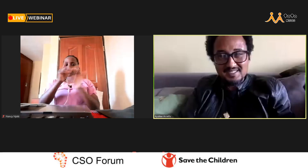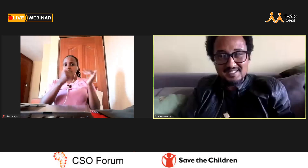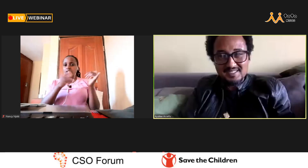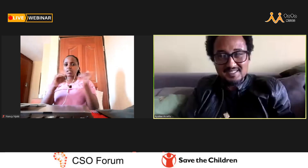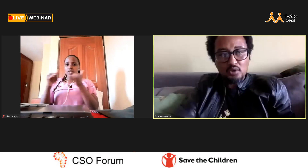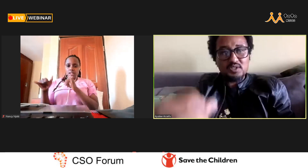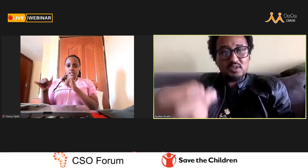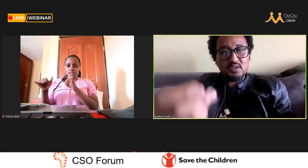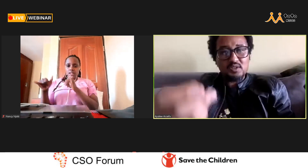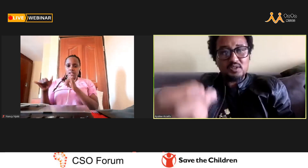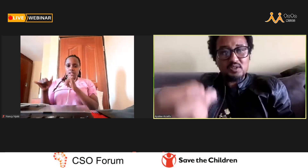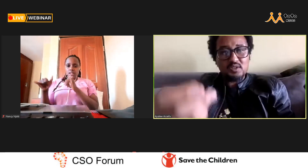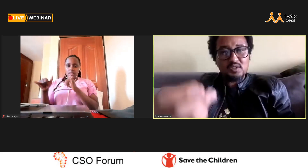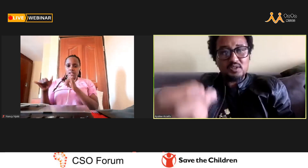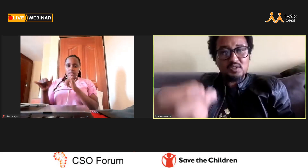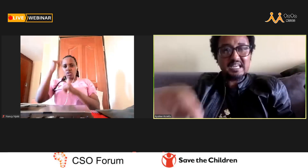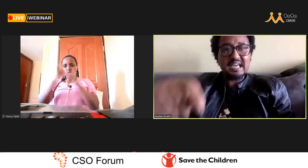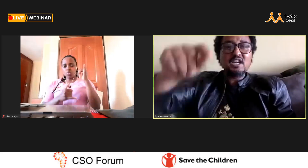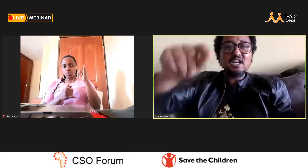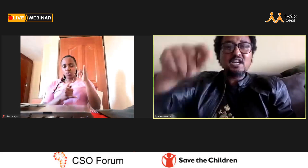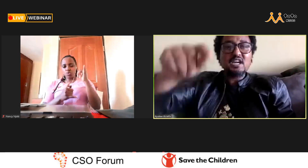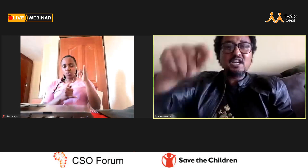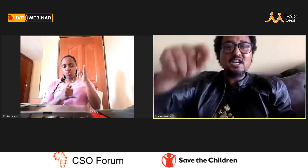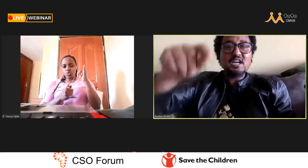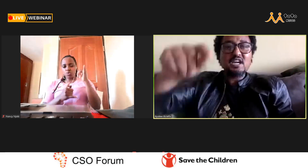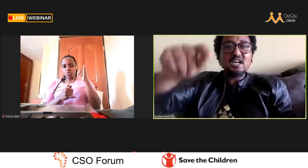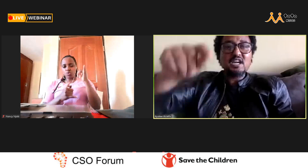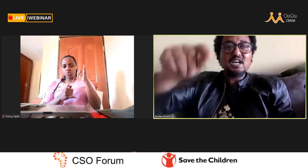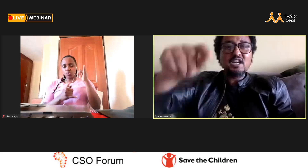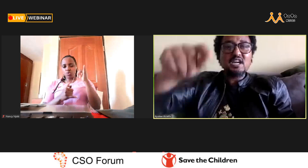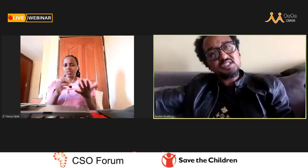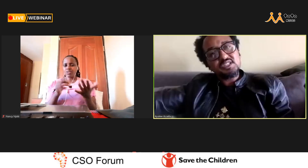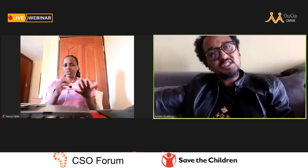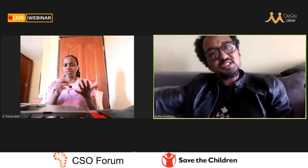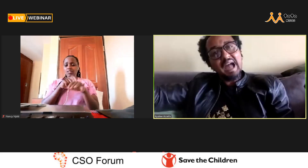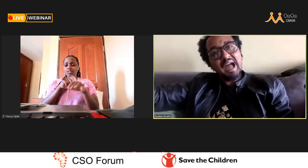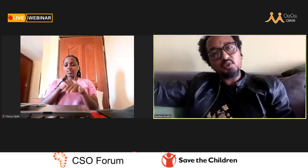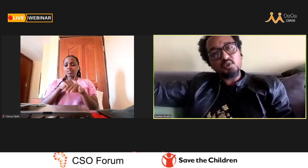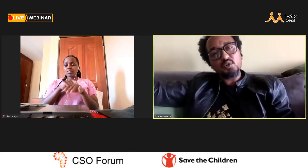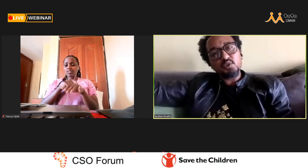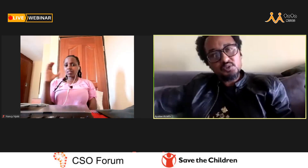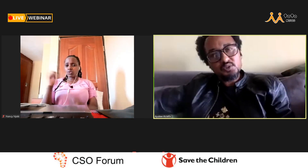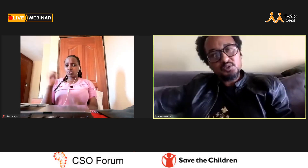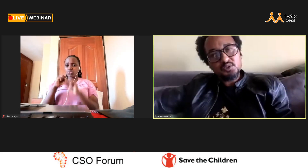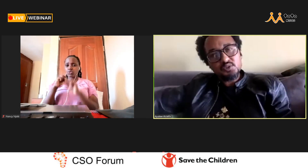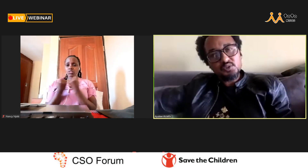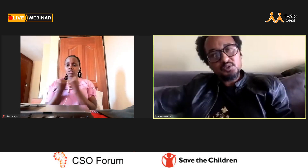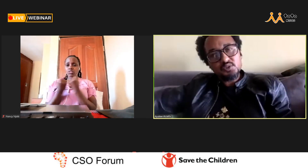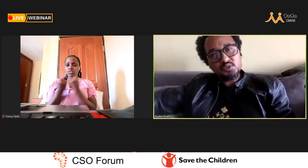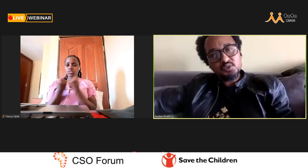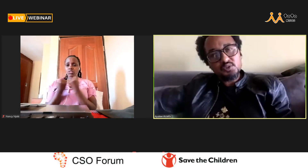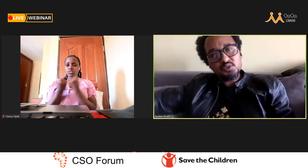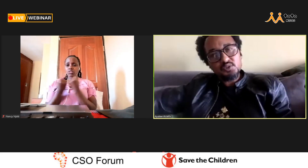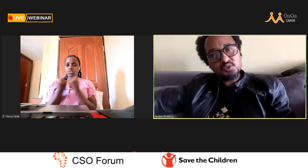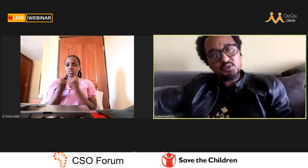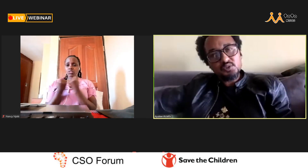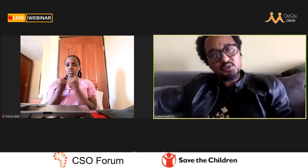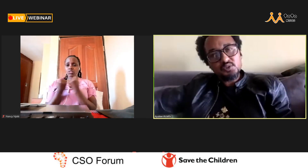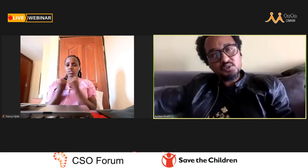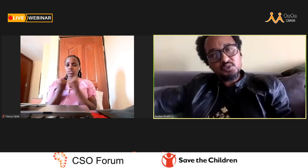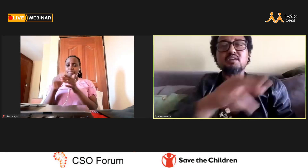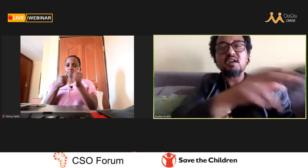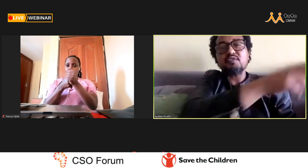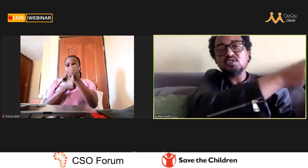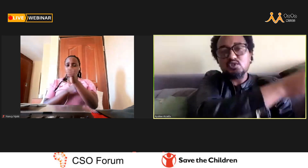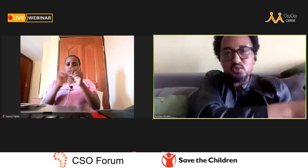implementation matrix of the concluding observations and recommendations. So when civil society organizations actually produce and write their complementary